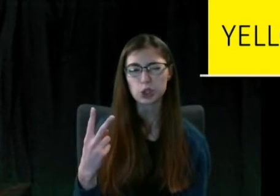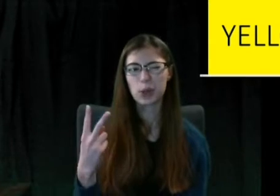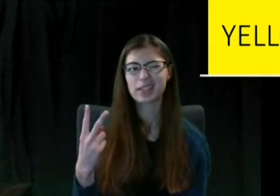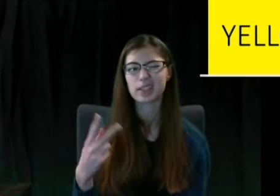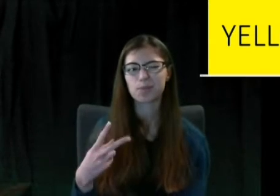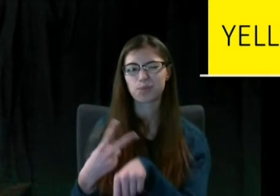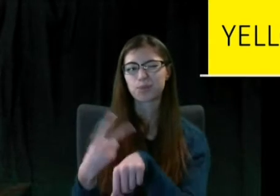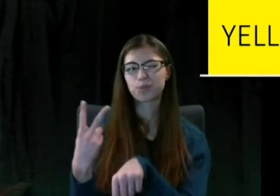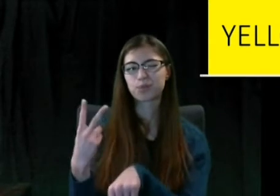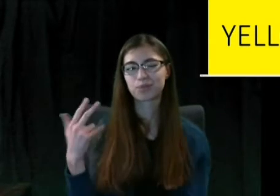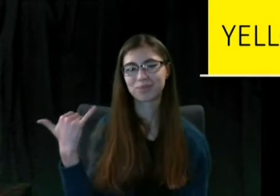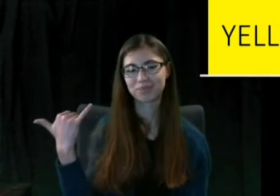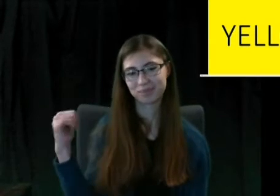Twice.